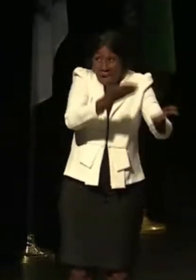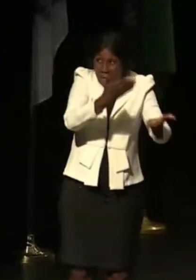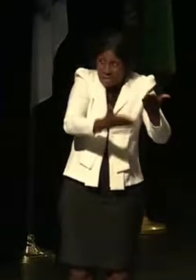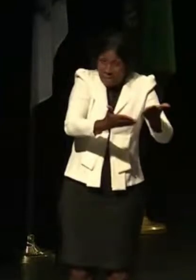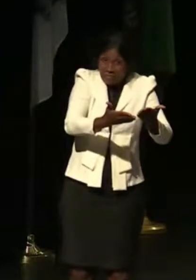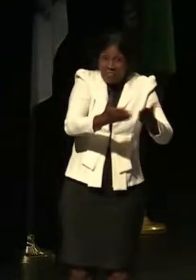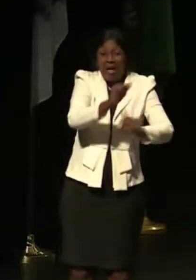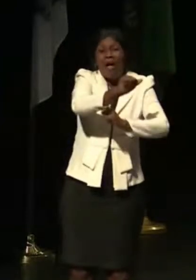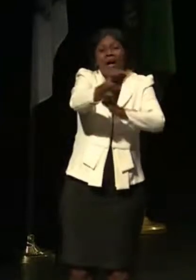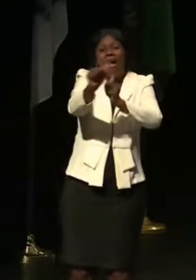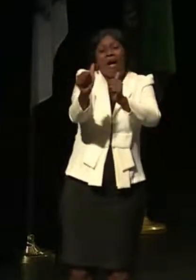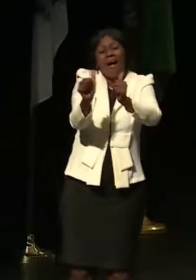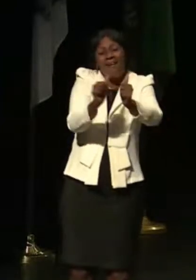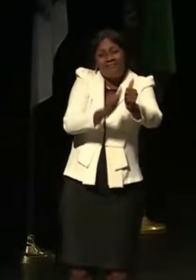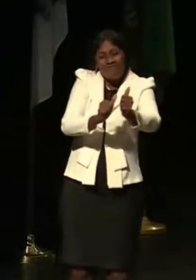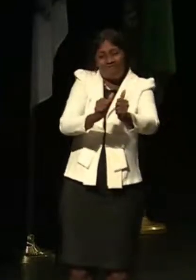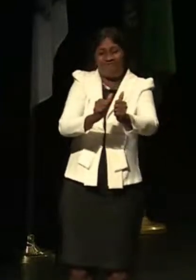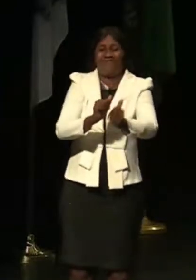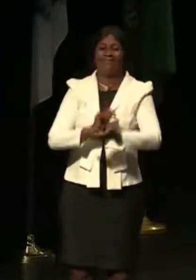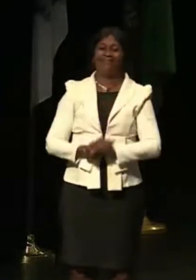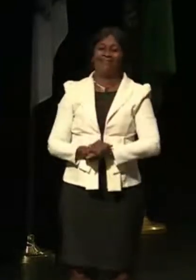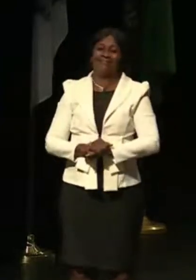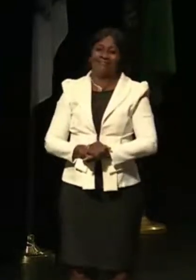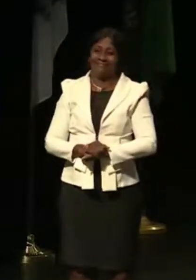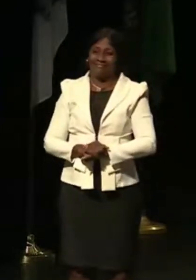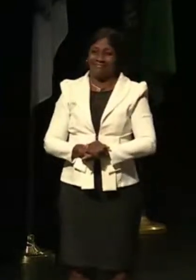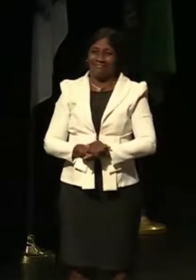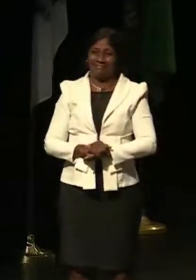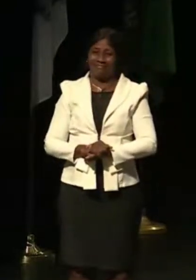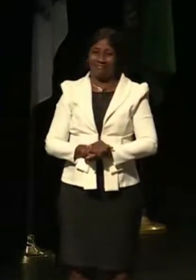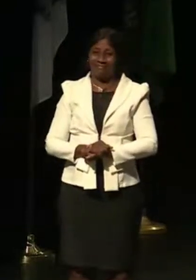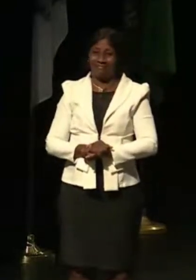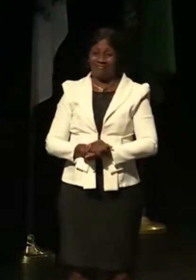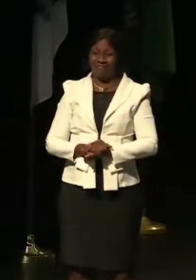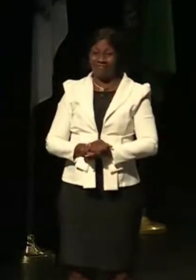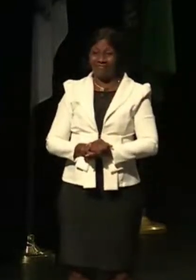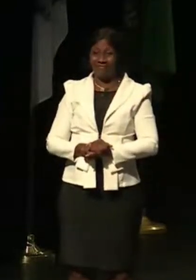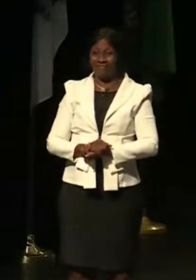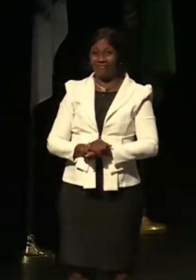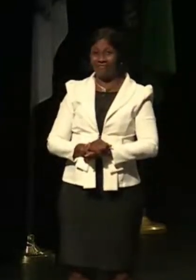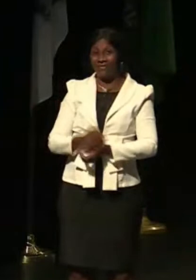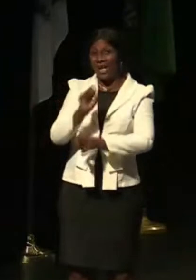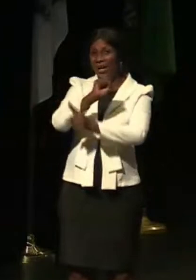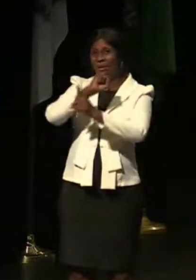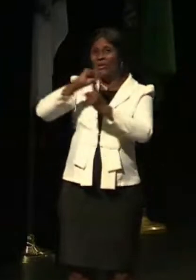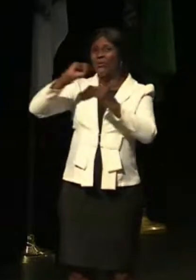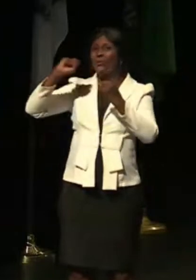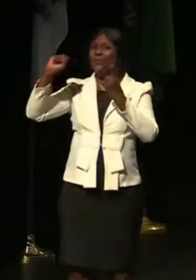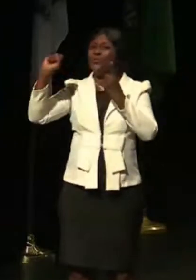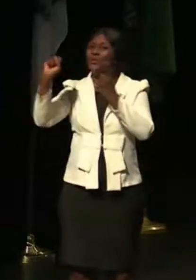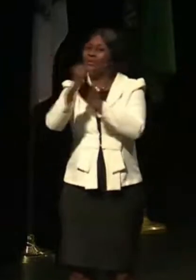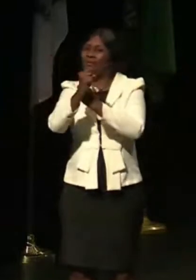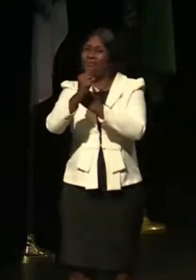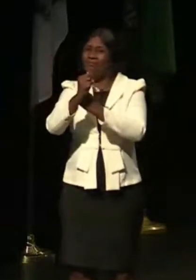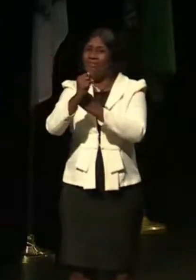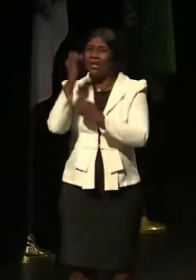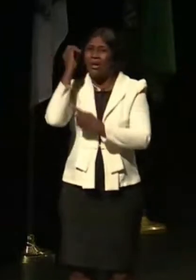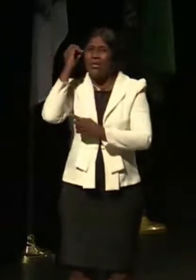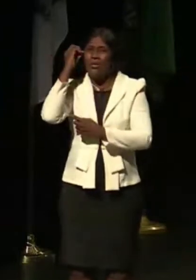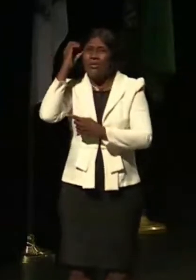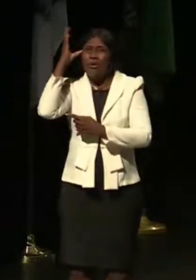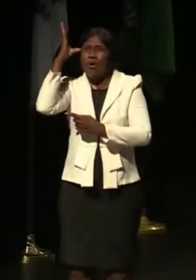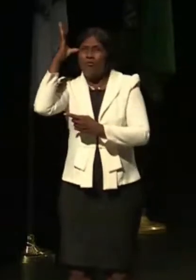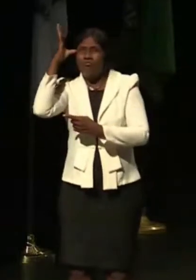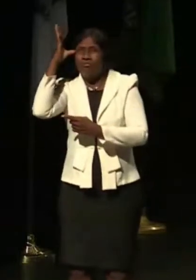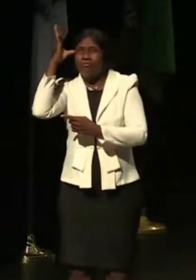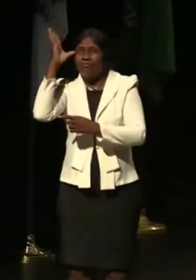the worst of the peril. As a civilization, we have conquered the highest peaks of knowledge that are before us, and